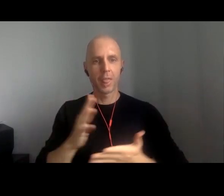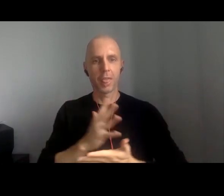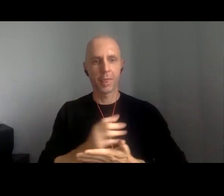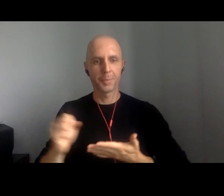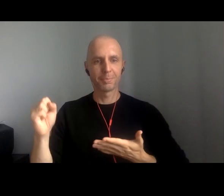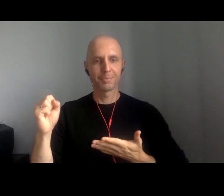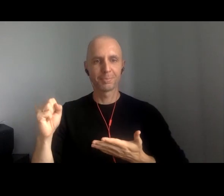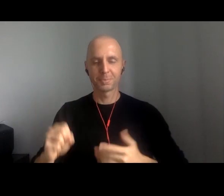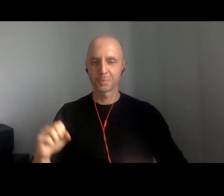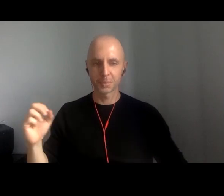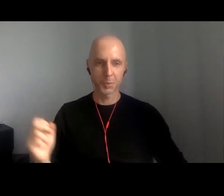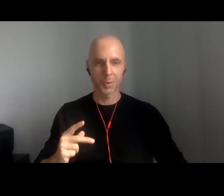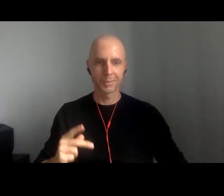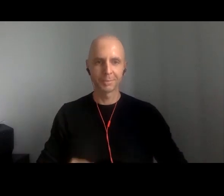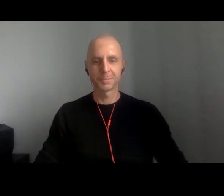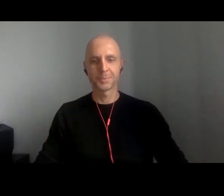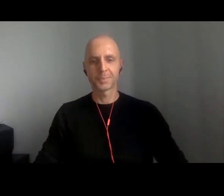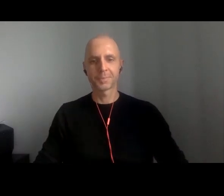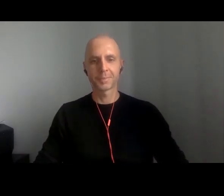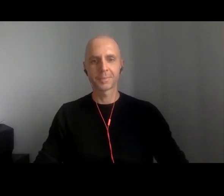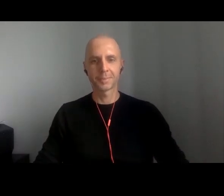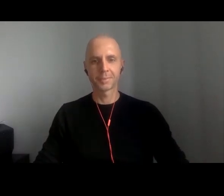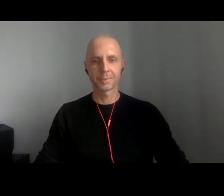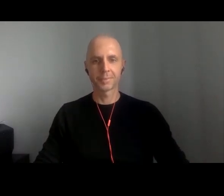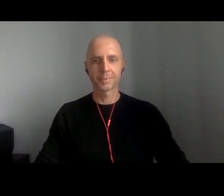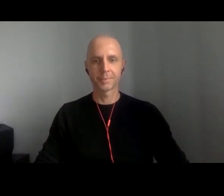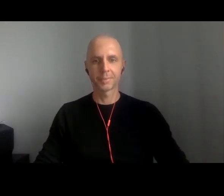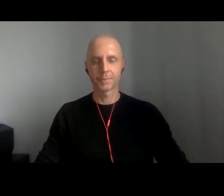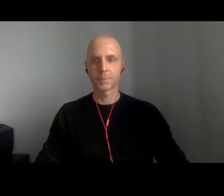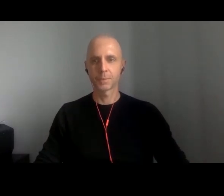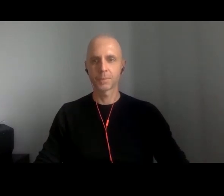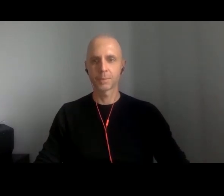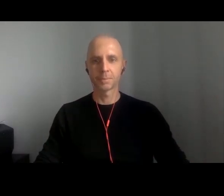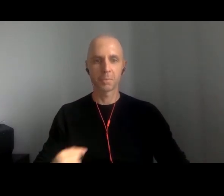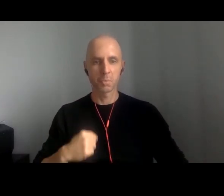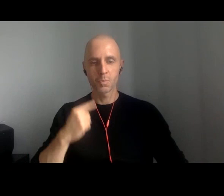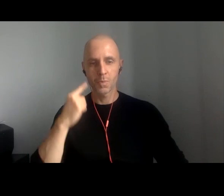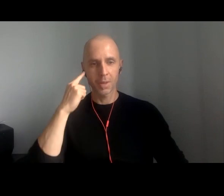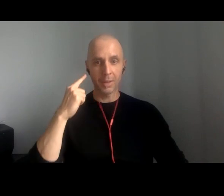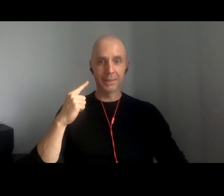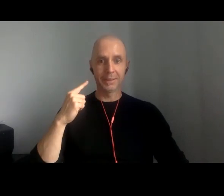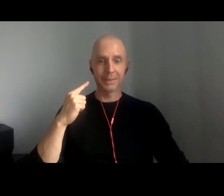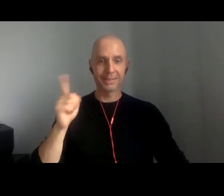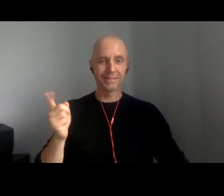All right, so in that case, our time's up.